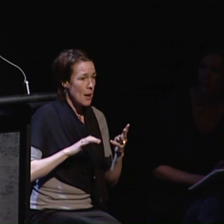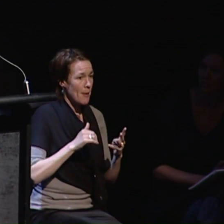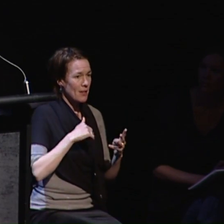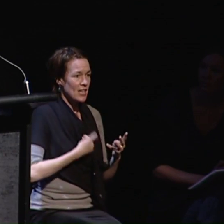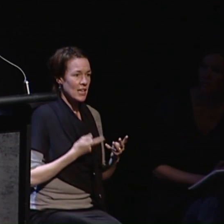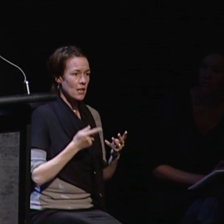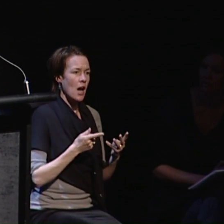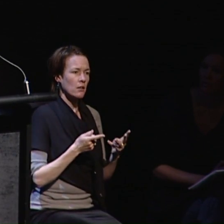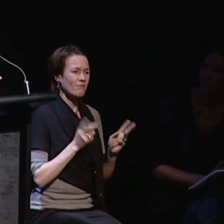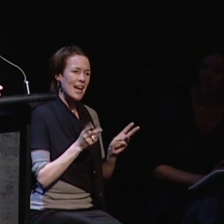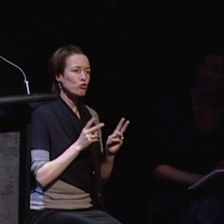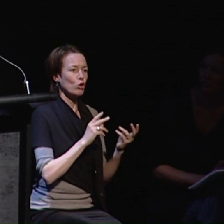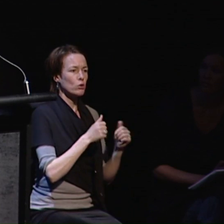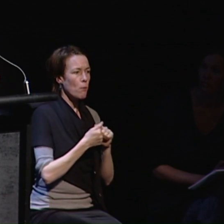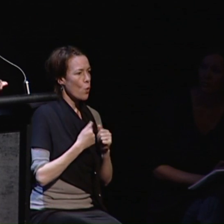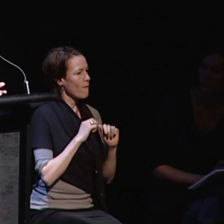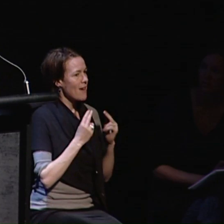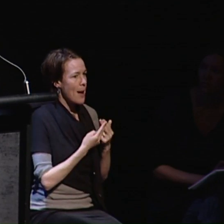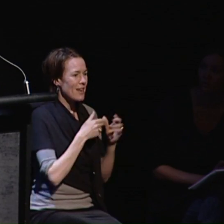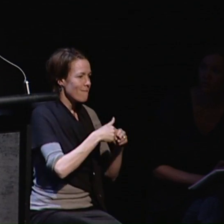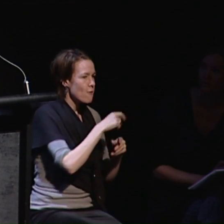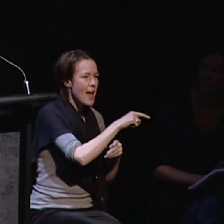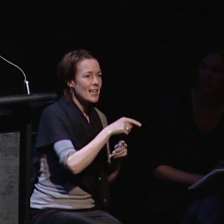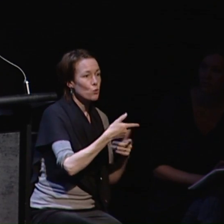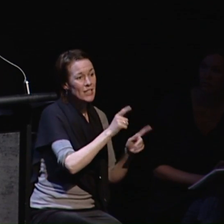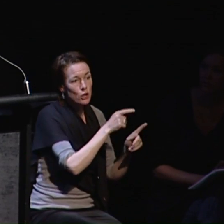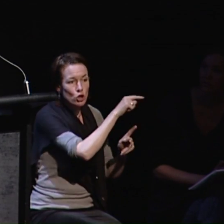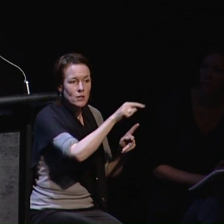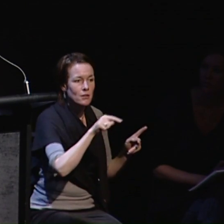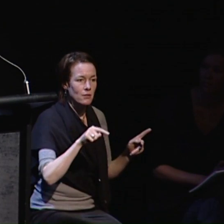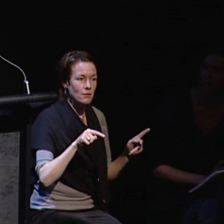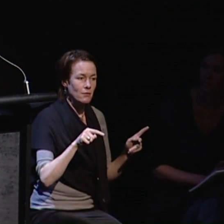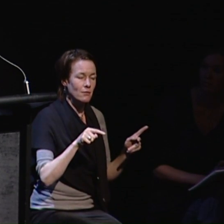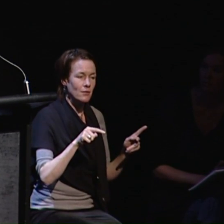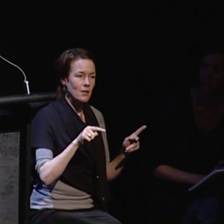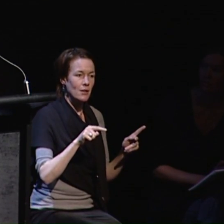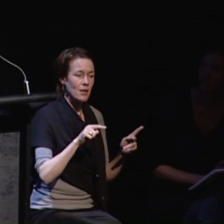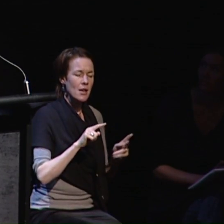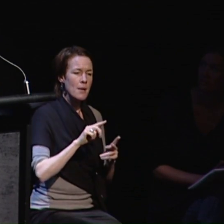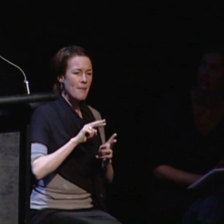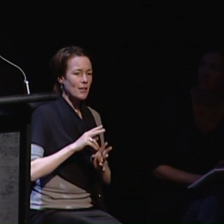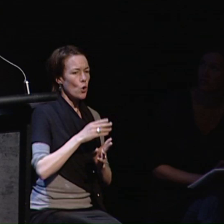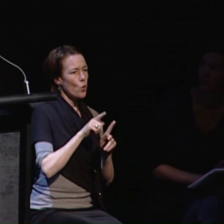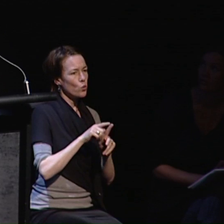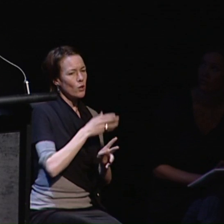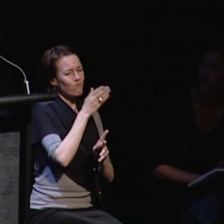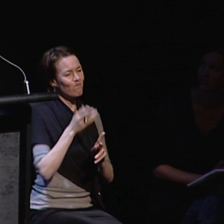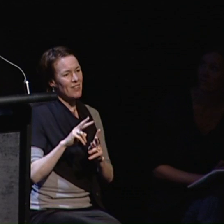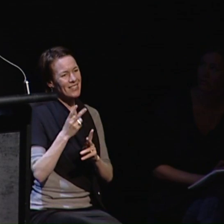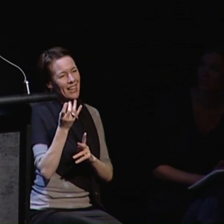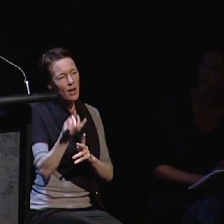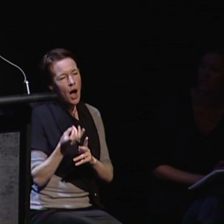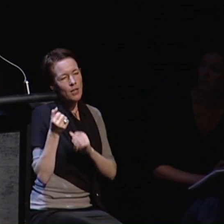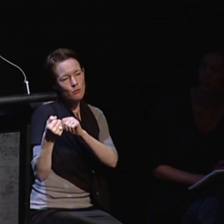their family member, from friends, from community, from teachers. But there's a second kind of support, which is really